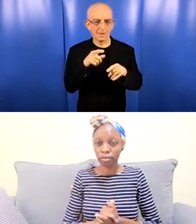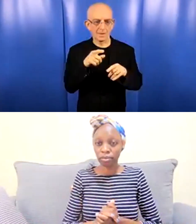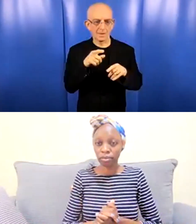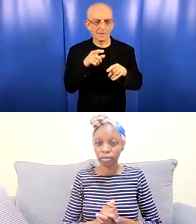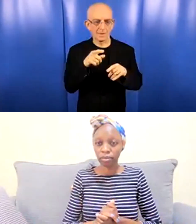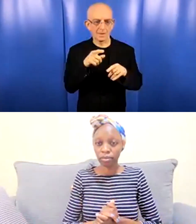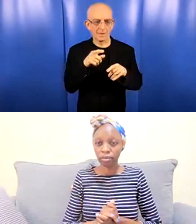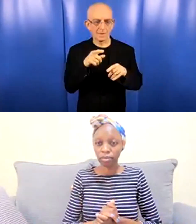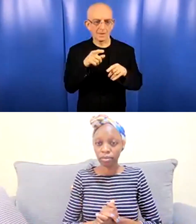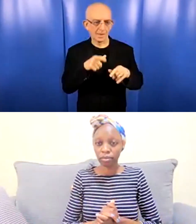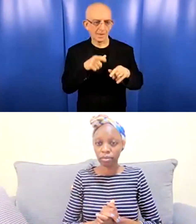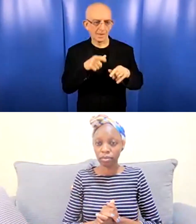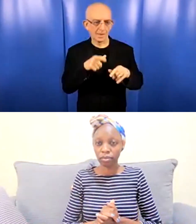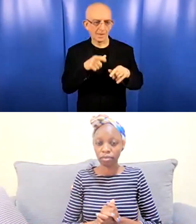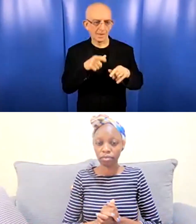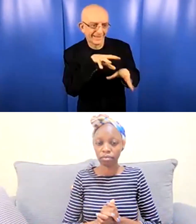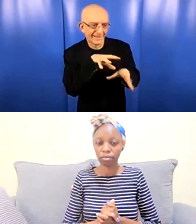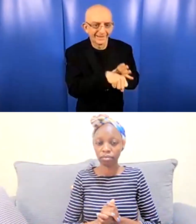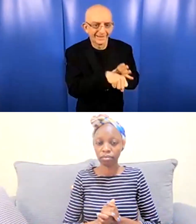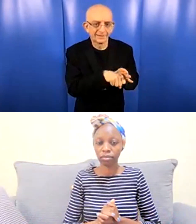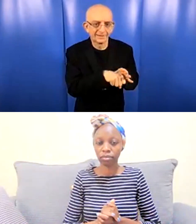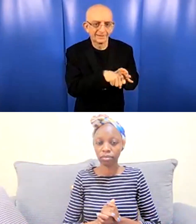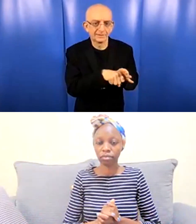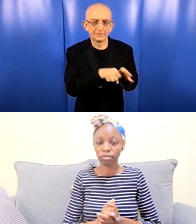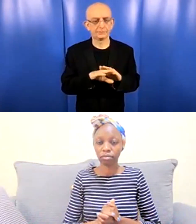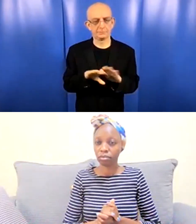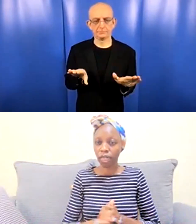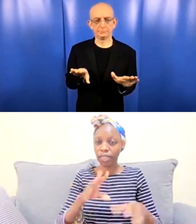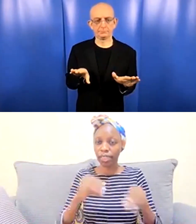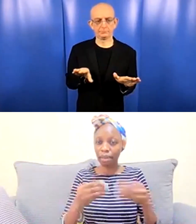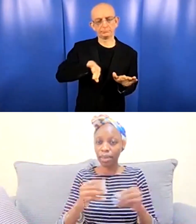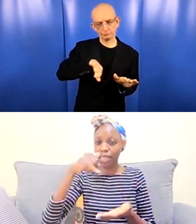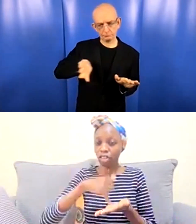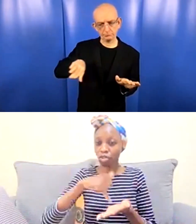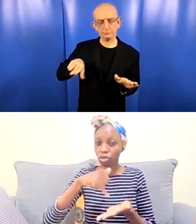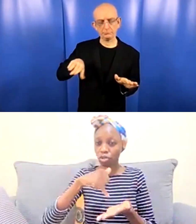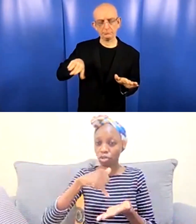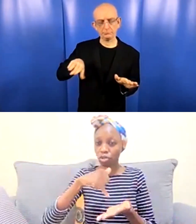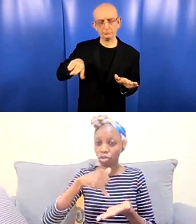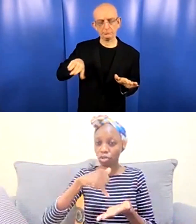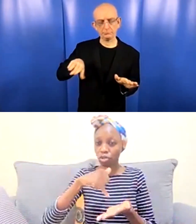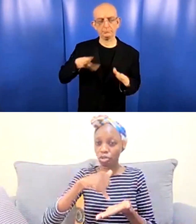of disability inclusive safeguarding from them.